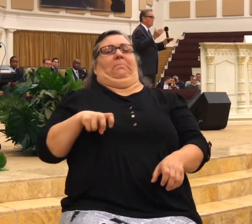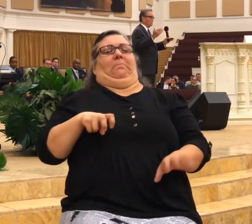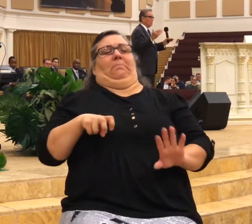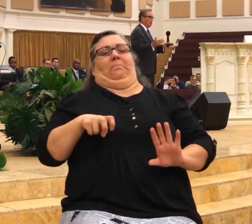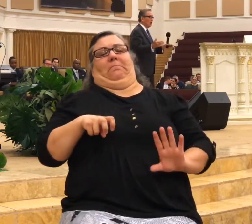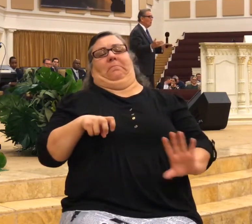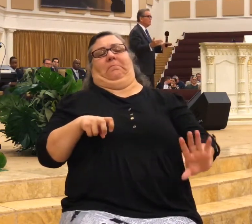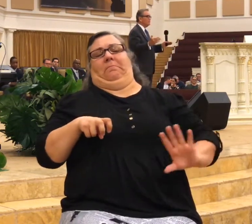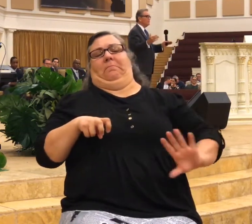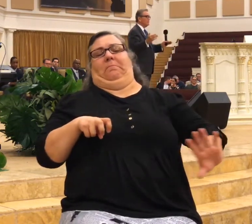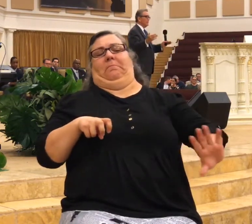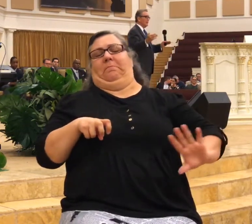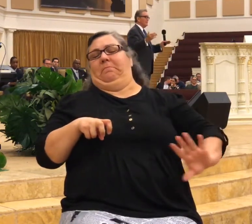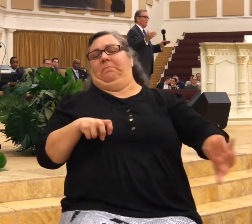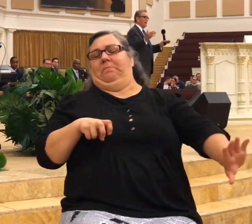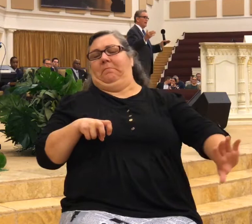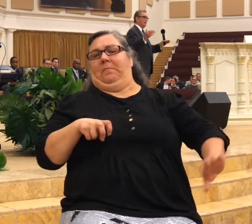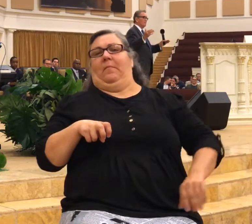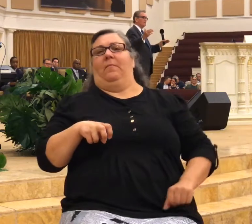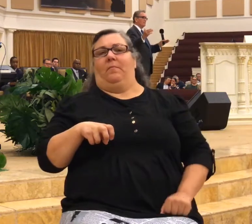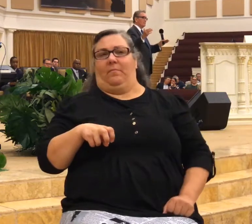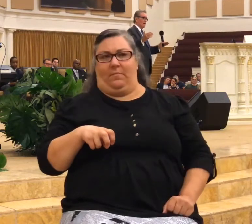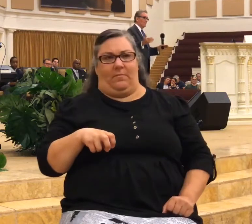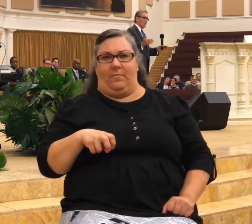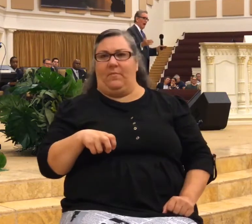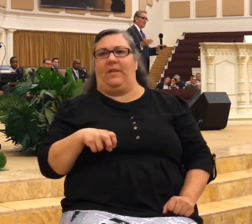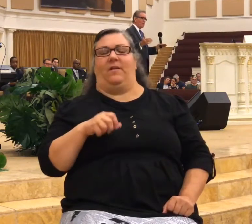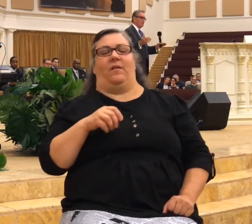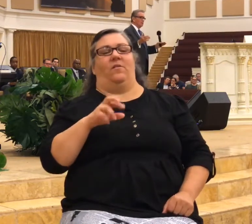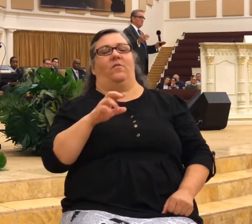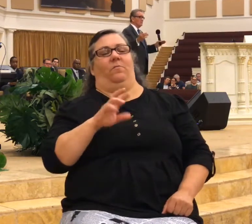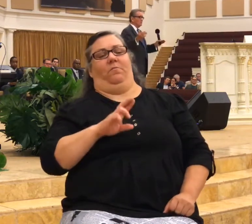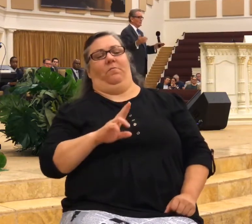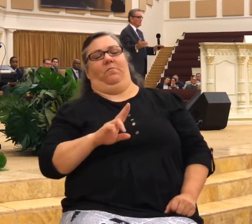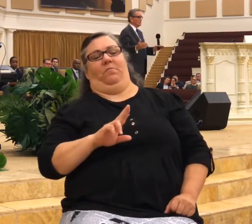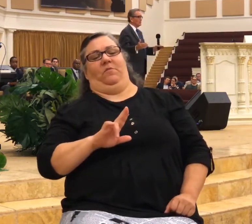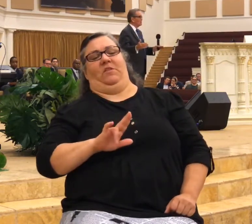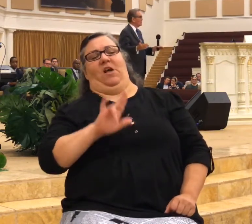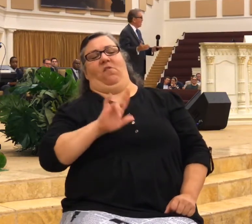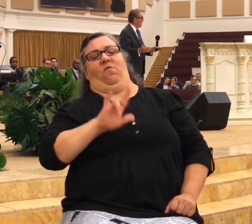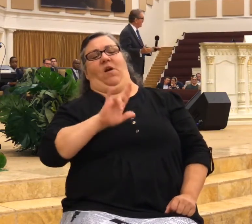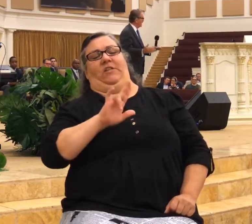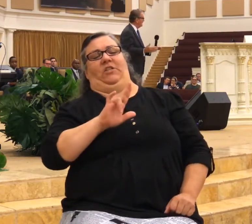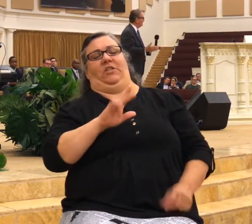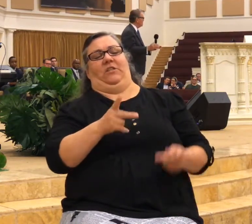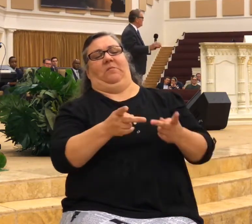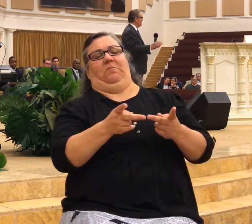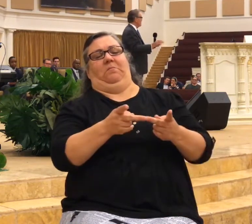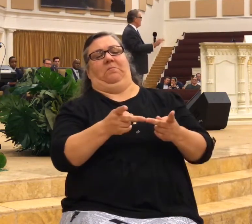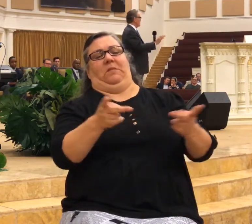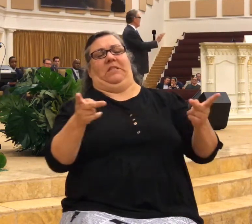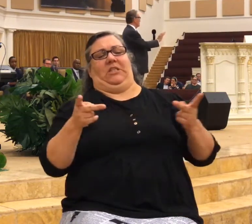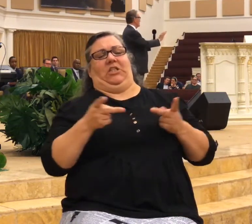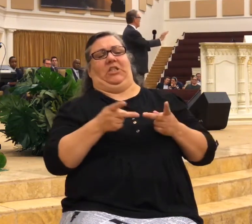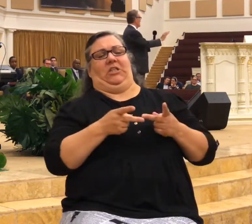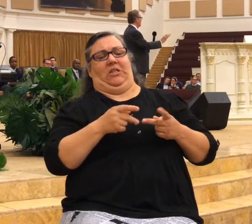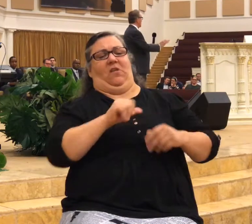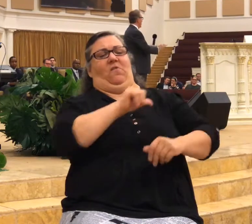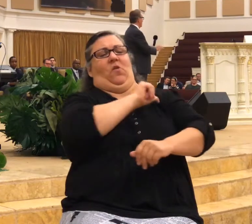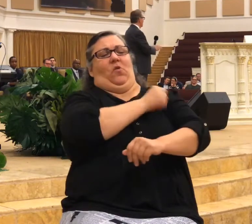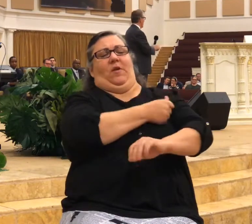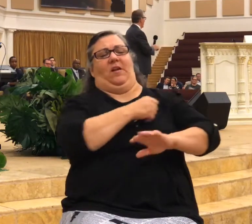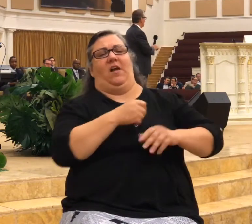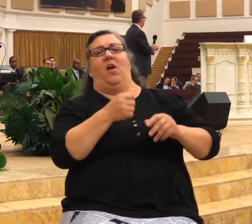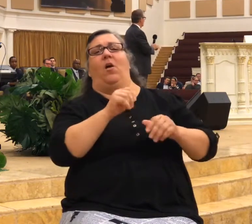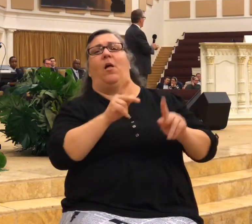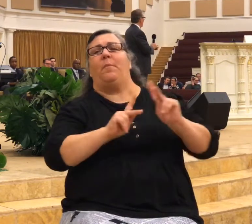cloistered robes, in their self-righteous position of authority, pushes everybody else